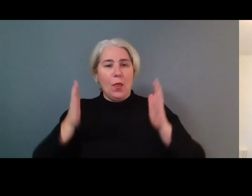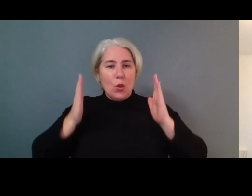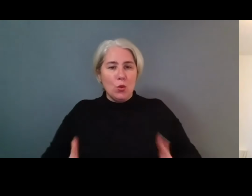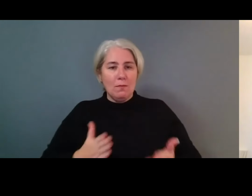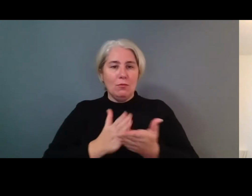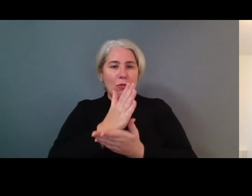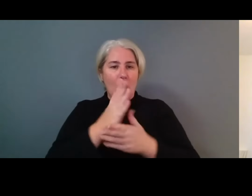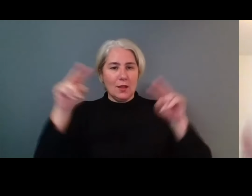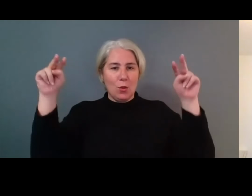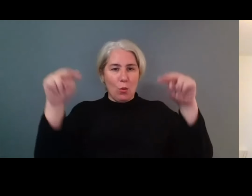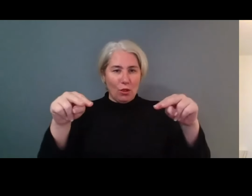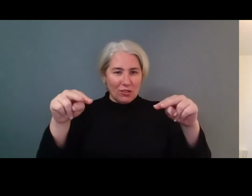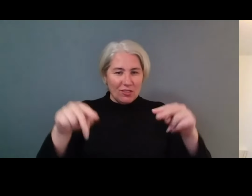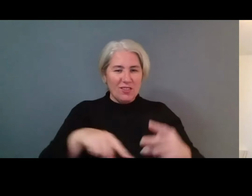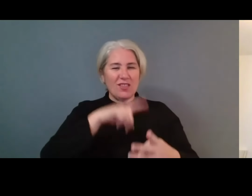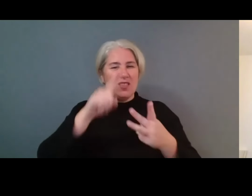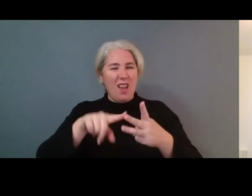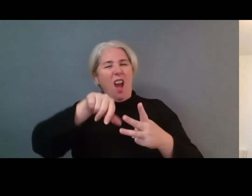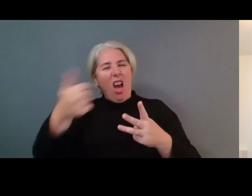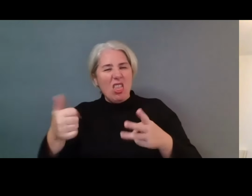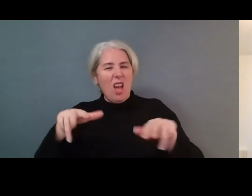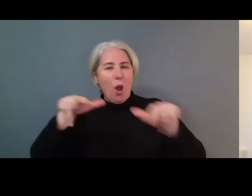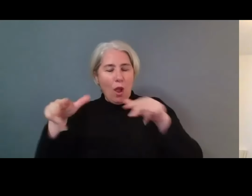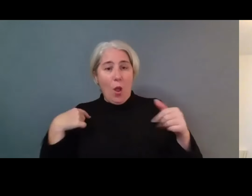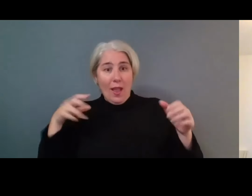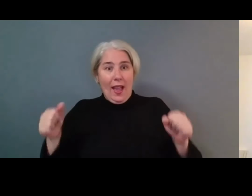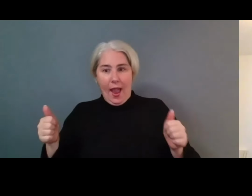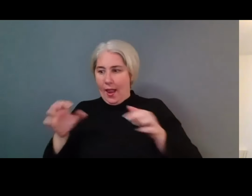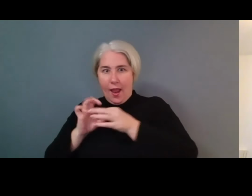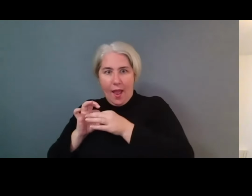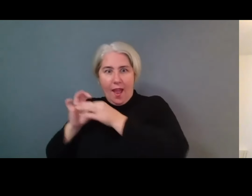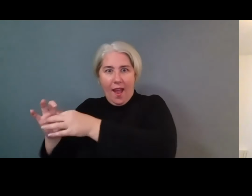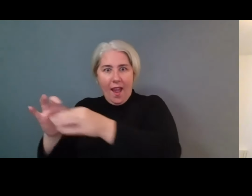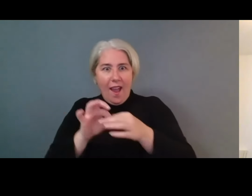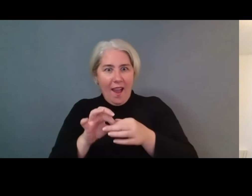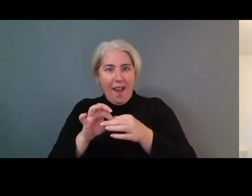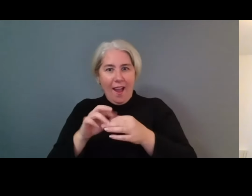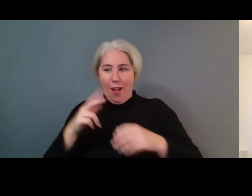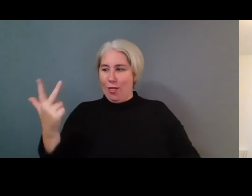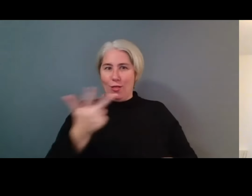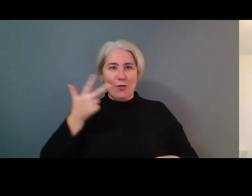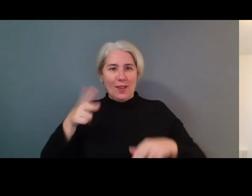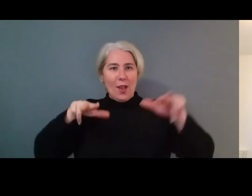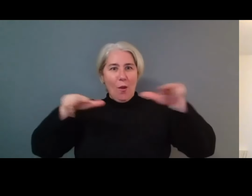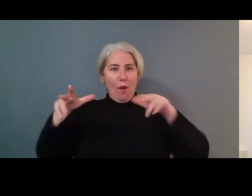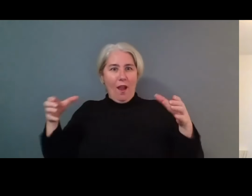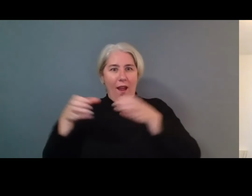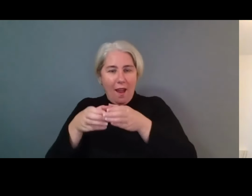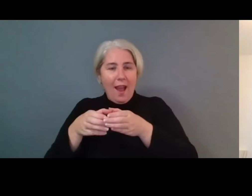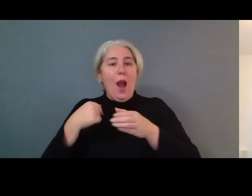others to hold a joint side events so we can maximize the impact of a